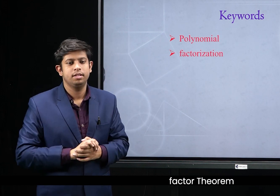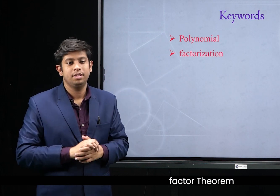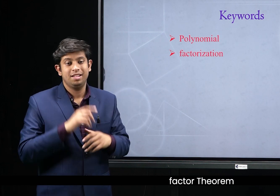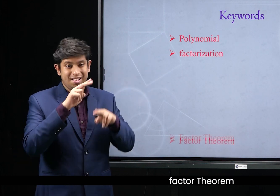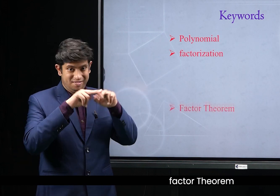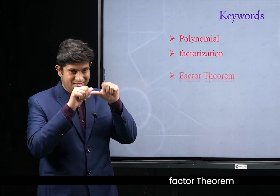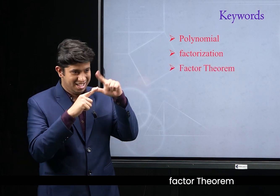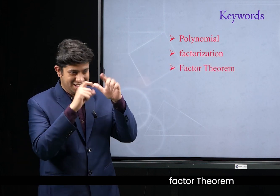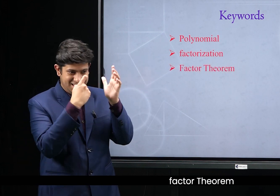factor theorem,